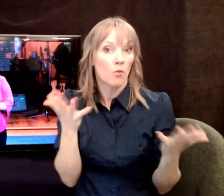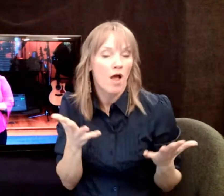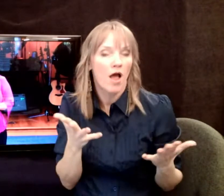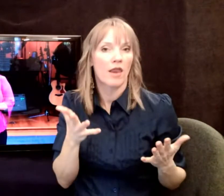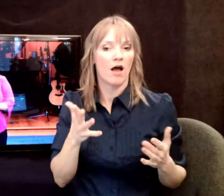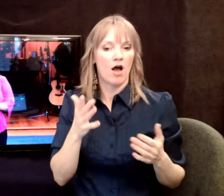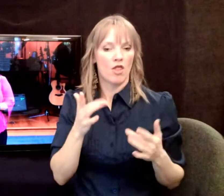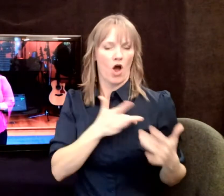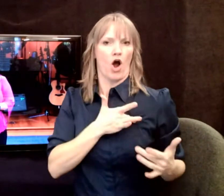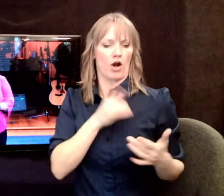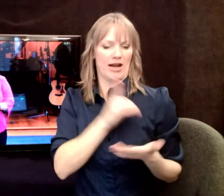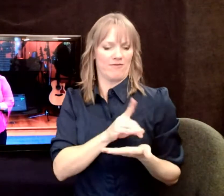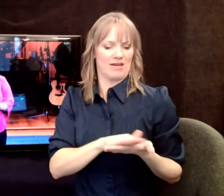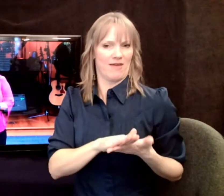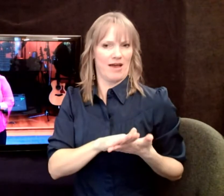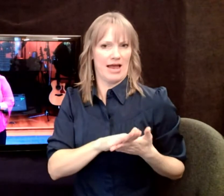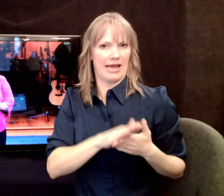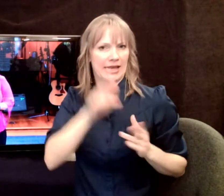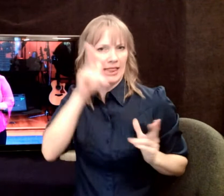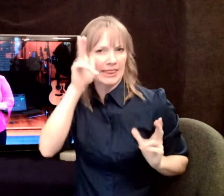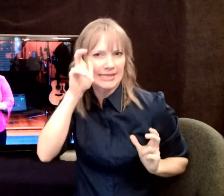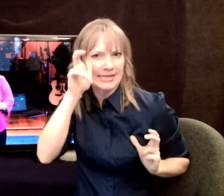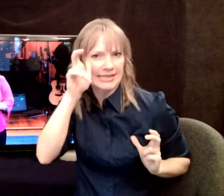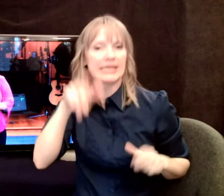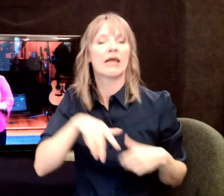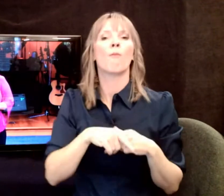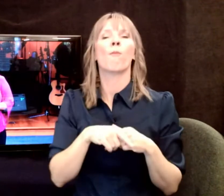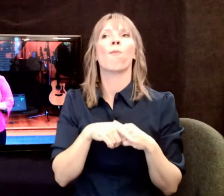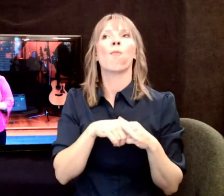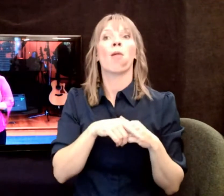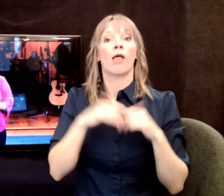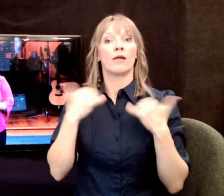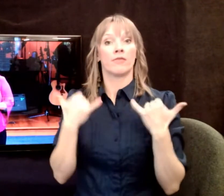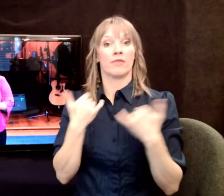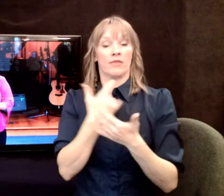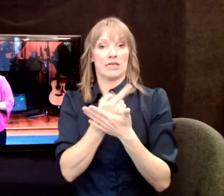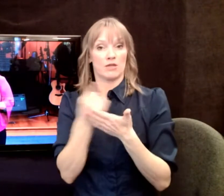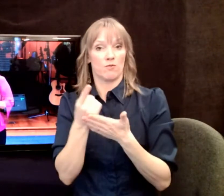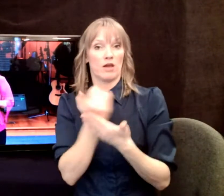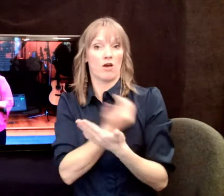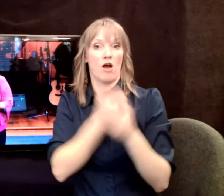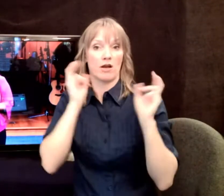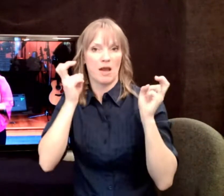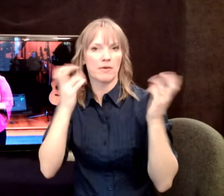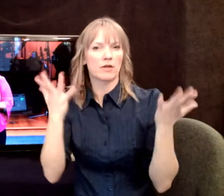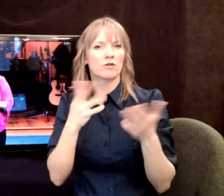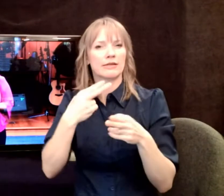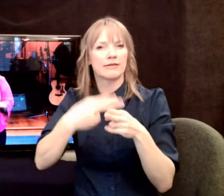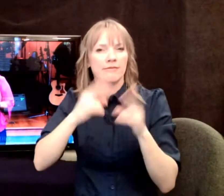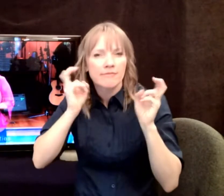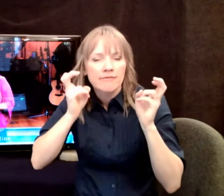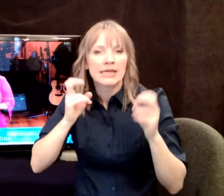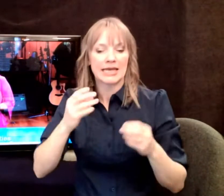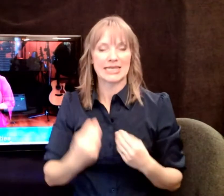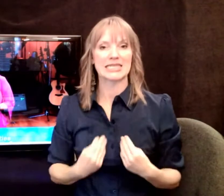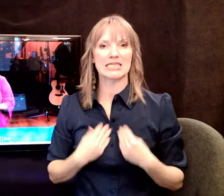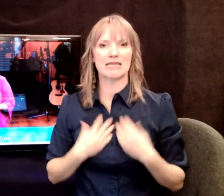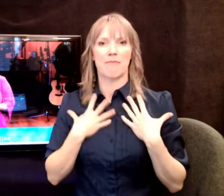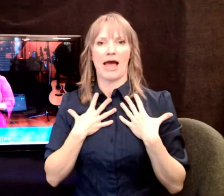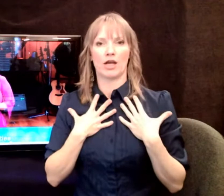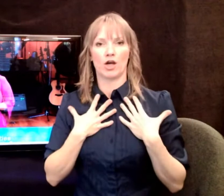divine. And this week, our topic is all about it's called Inspired